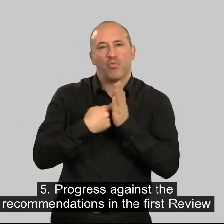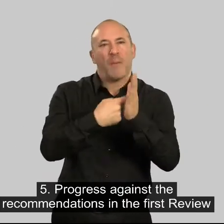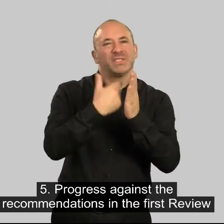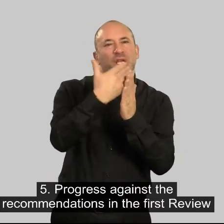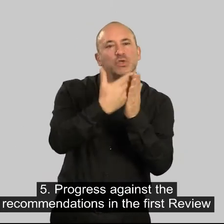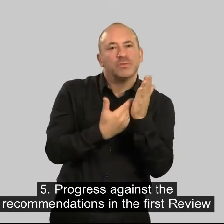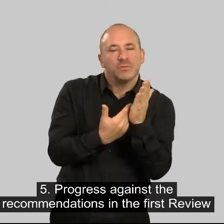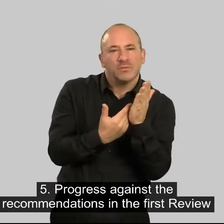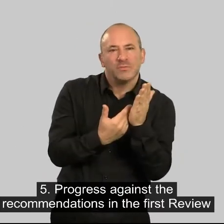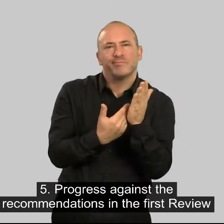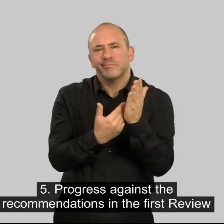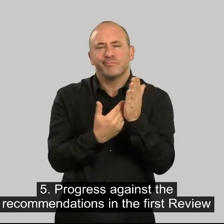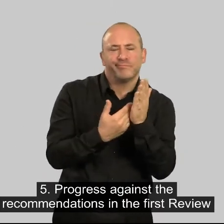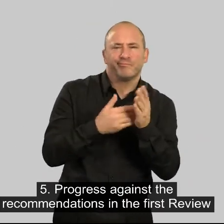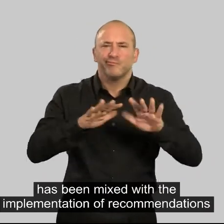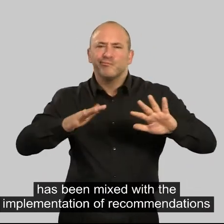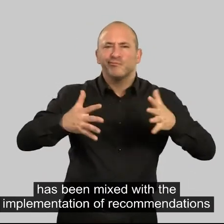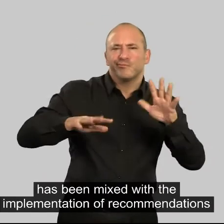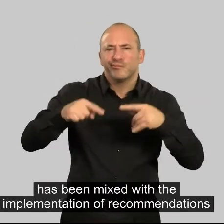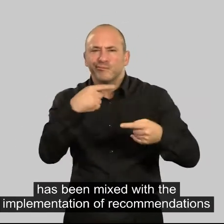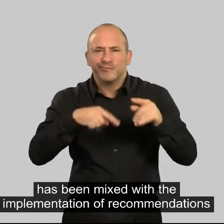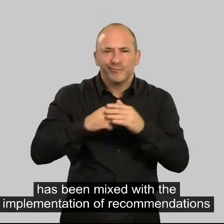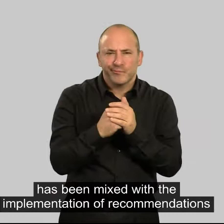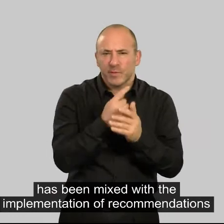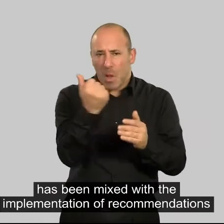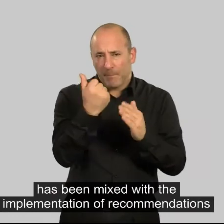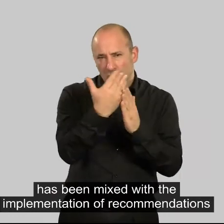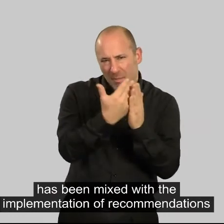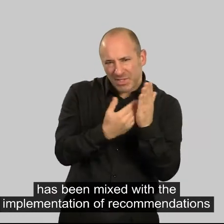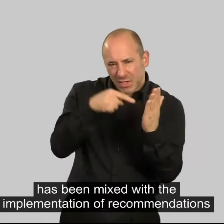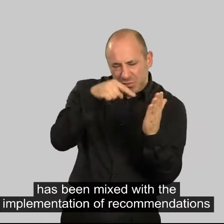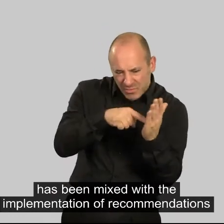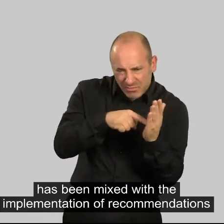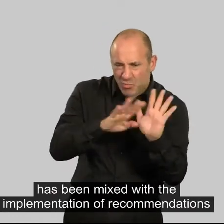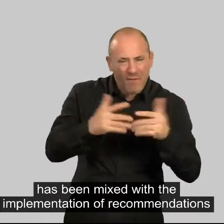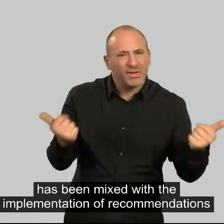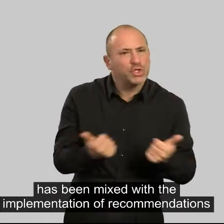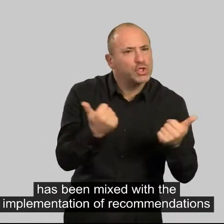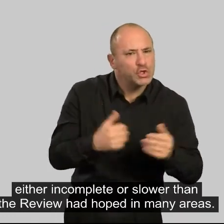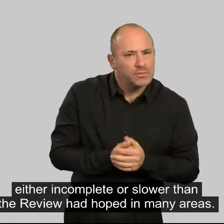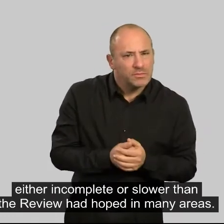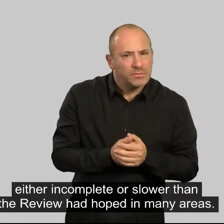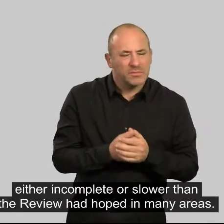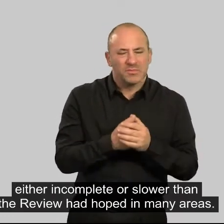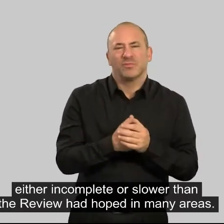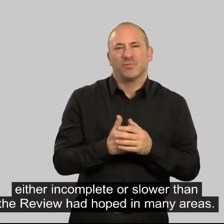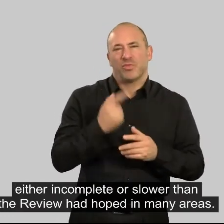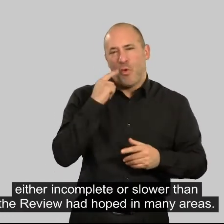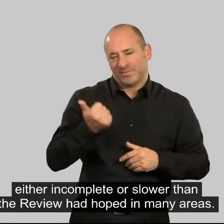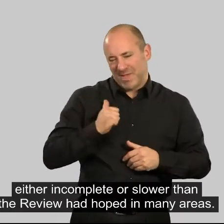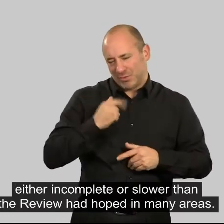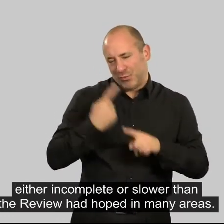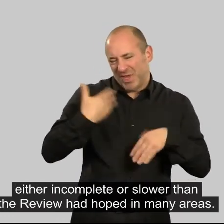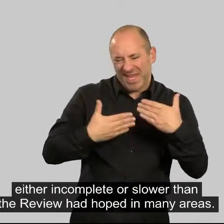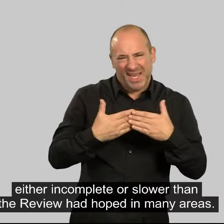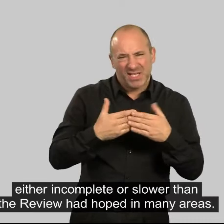first review has been mixed, with the implementation of recommendations either incomplete or slower than the review had hoped